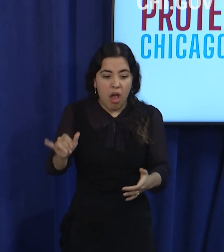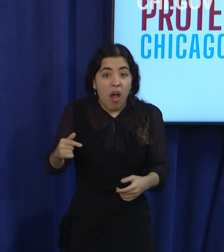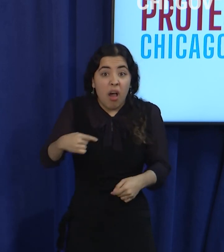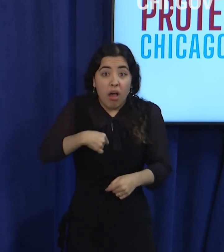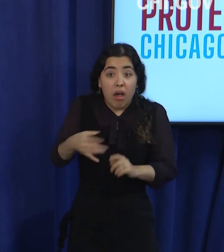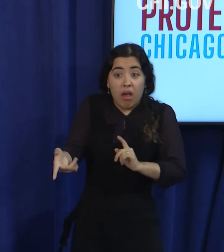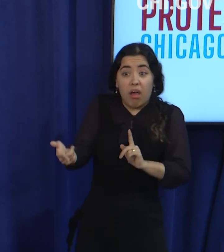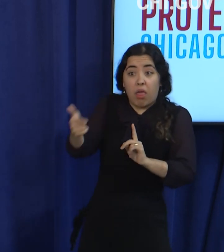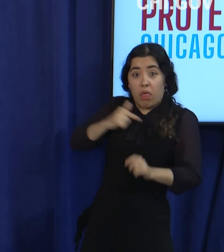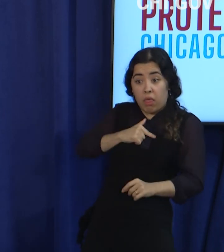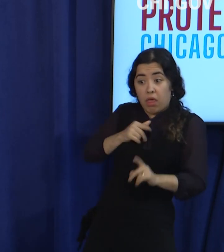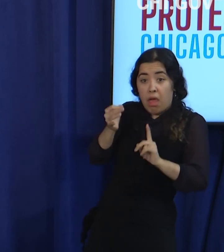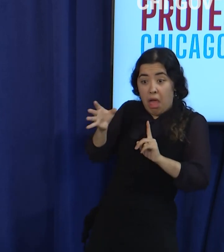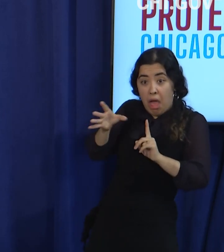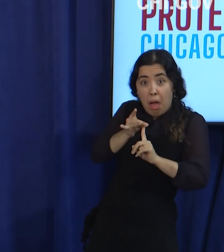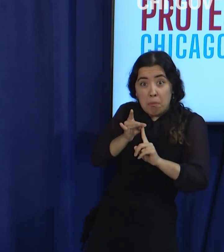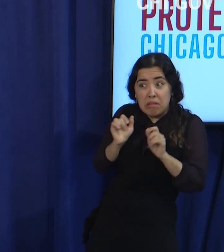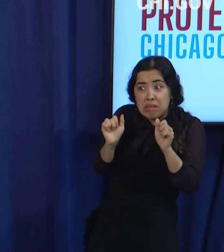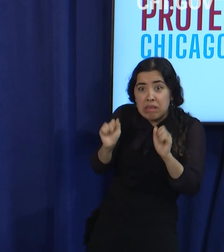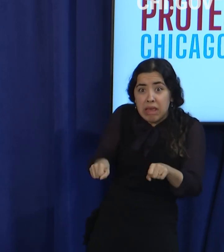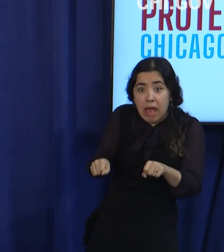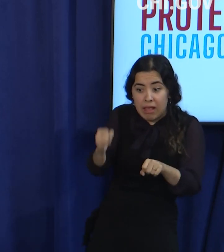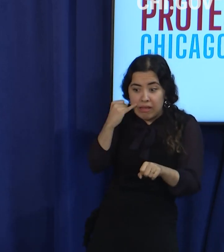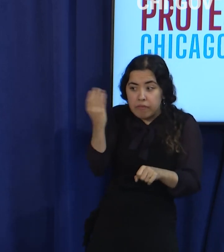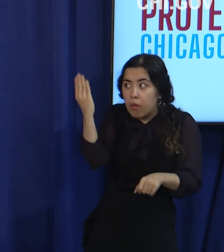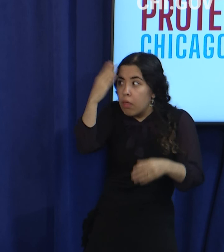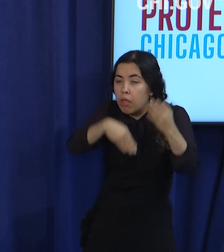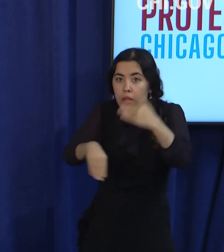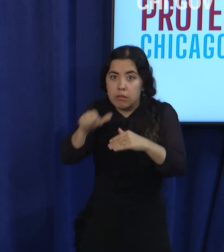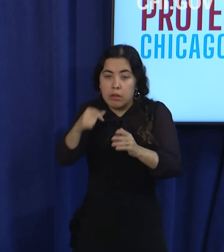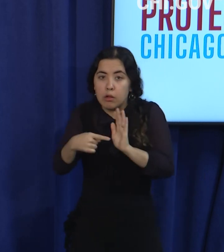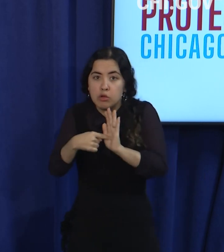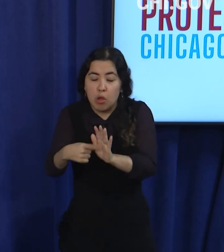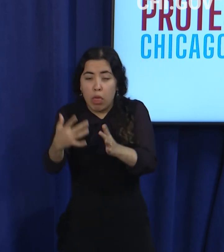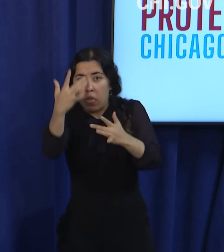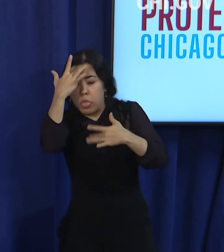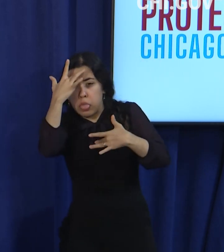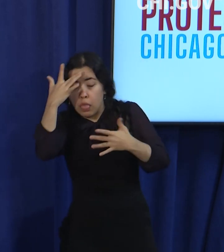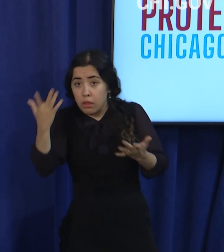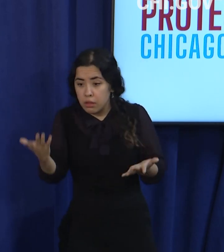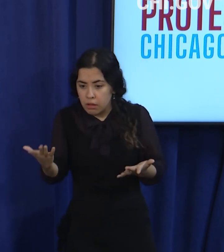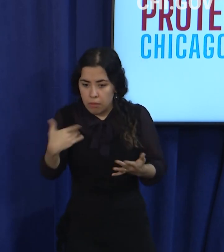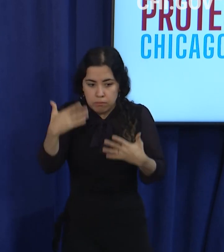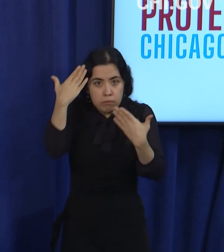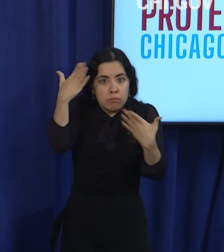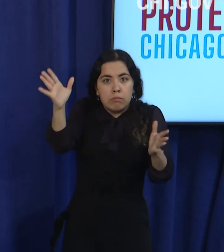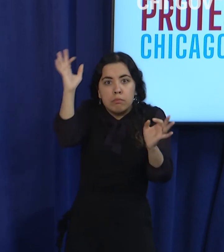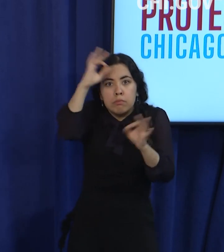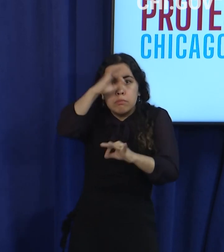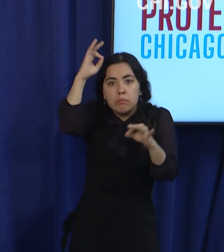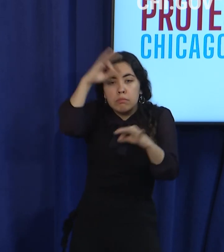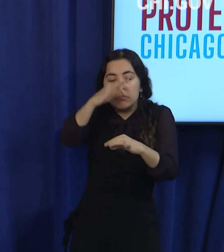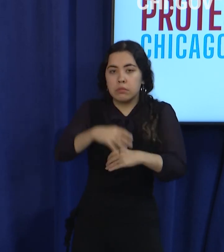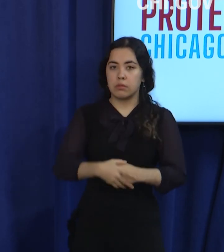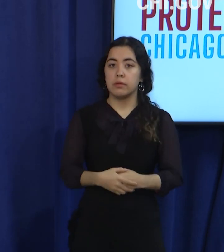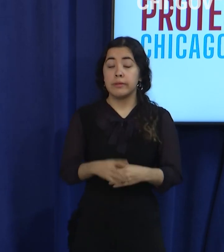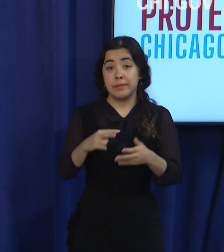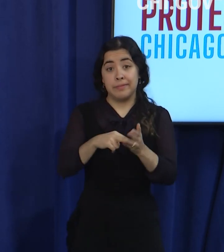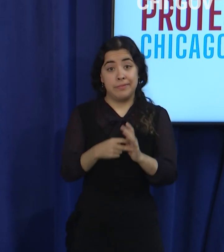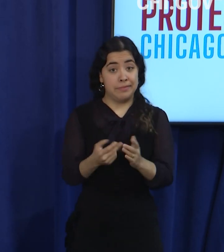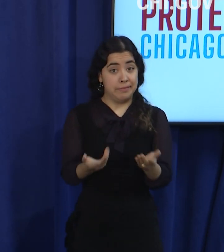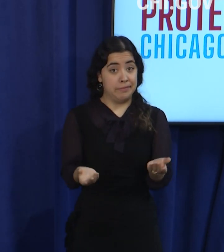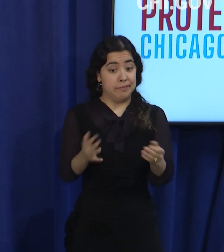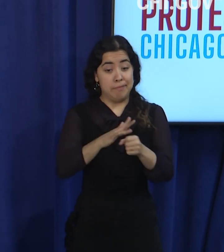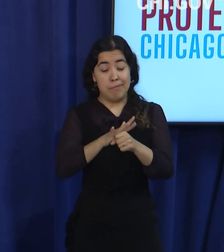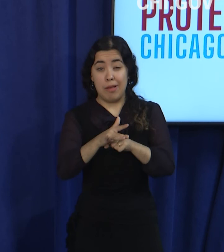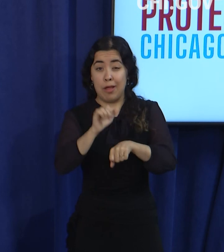and not have any symptoms. So there's a lot of education that still needs to be done over these next months, because